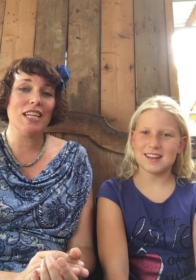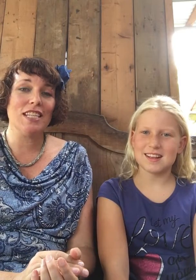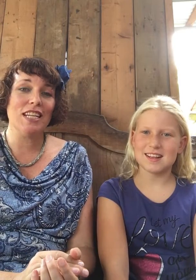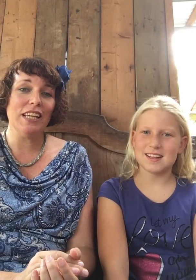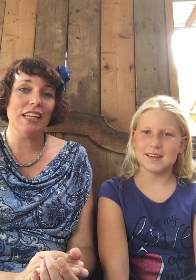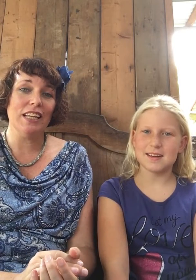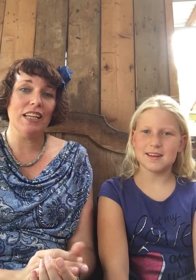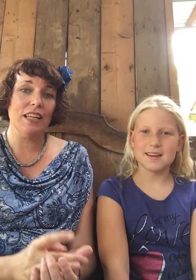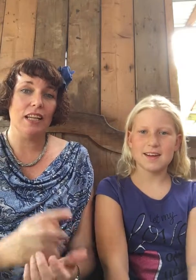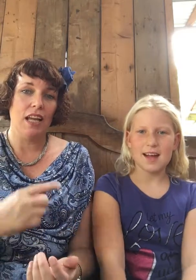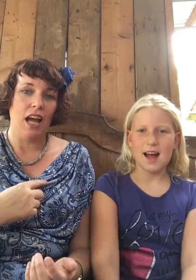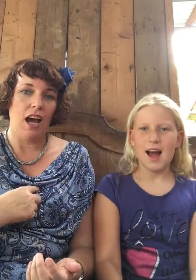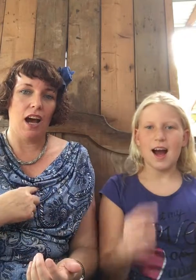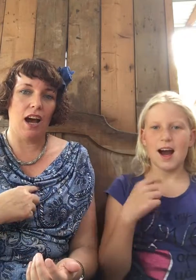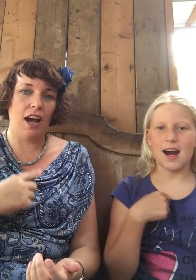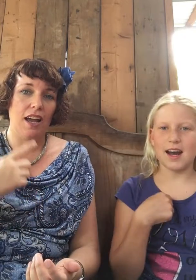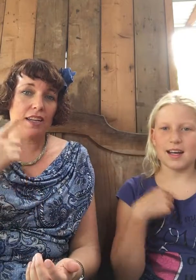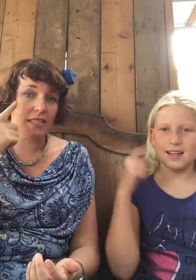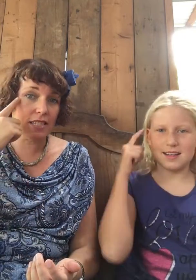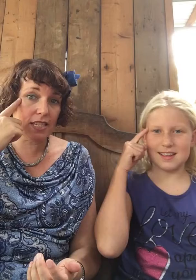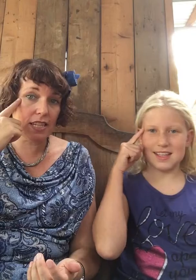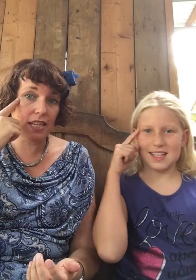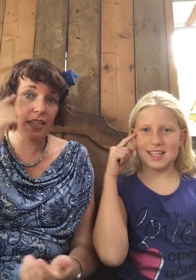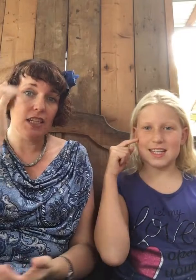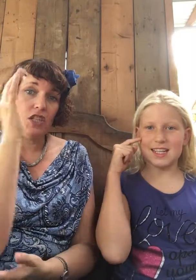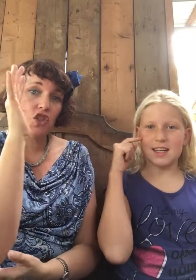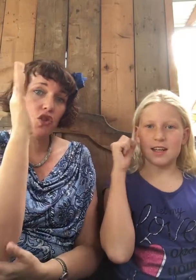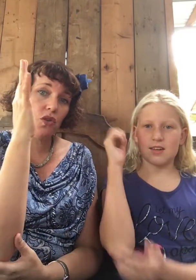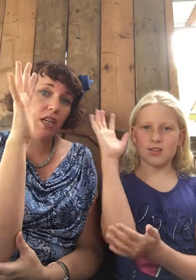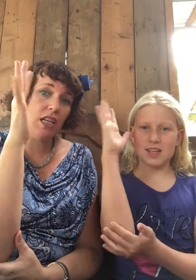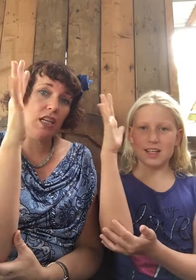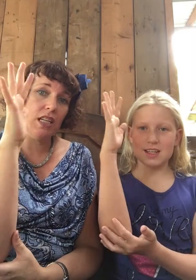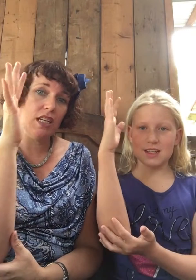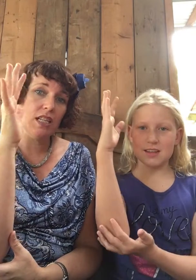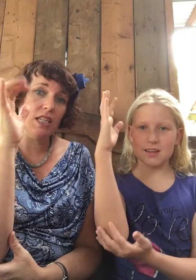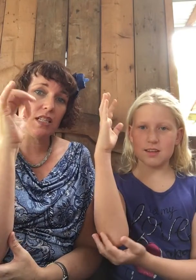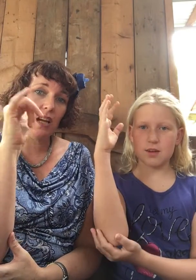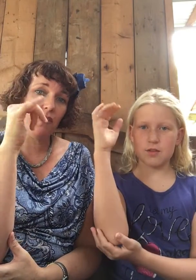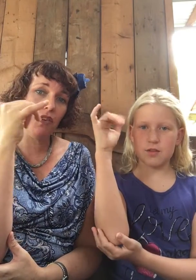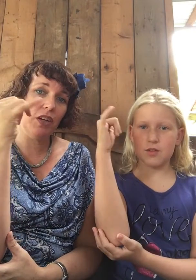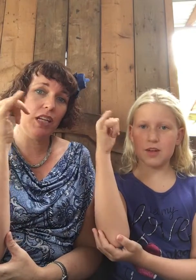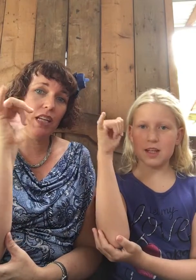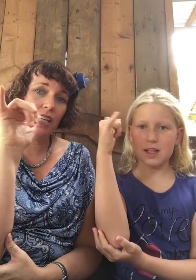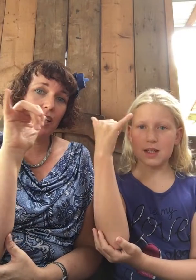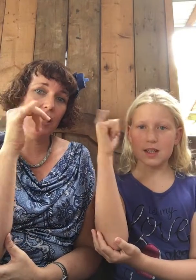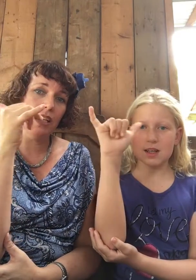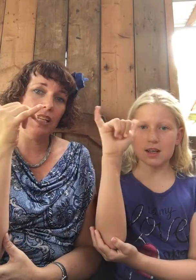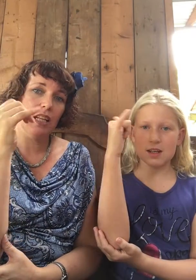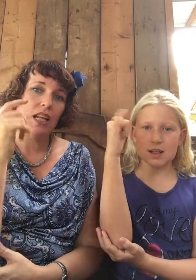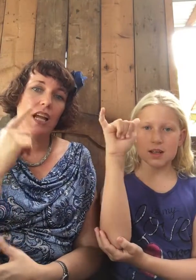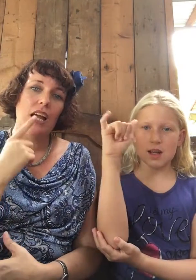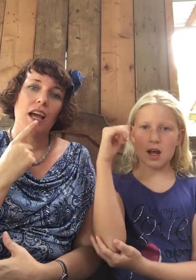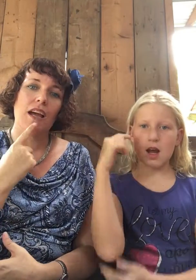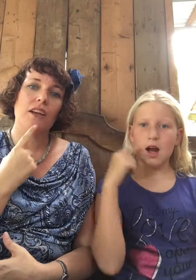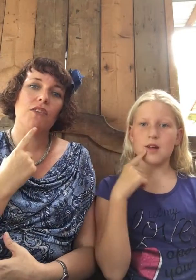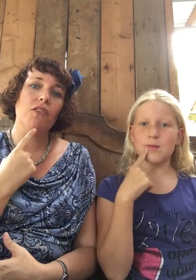Ready, I see trees of green and